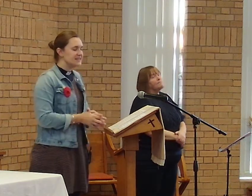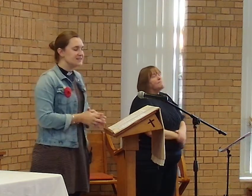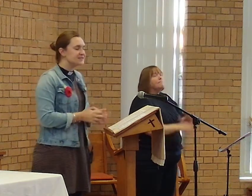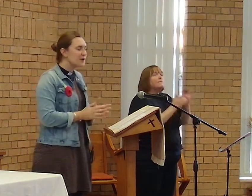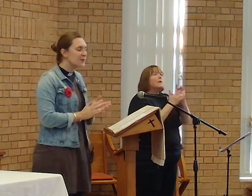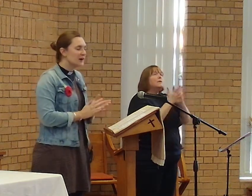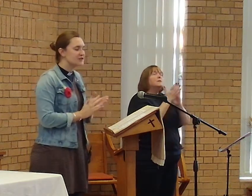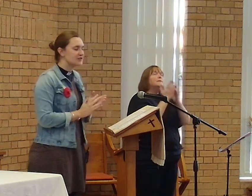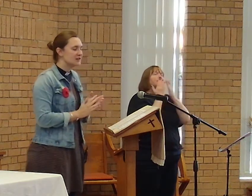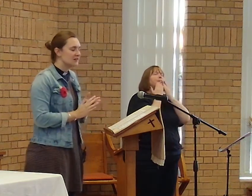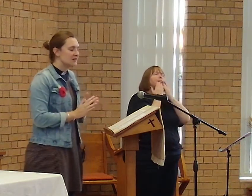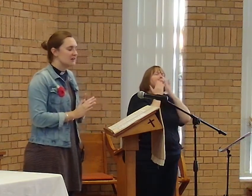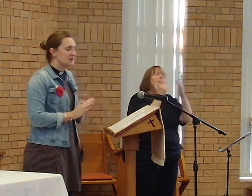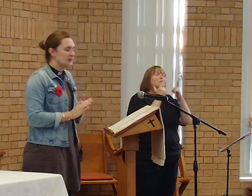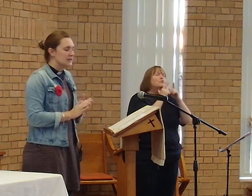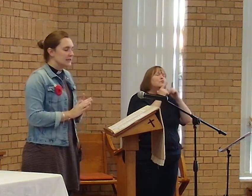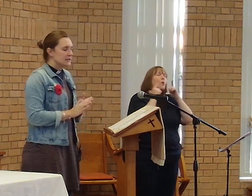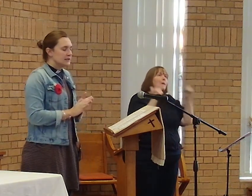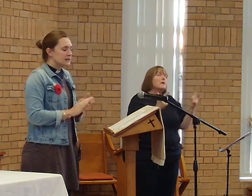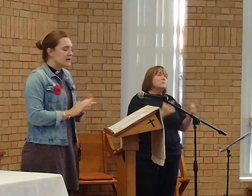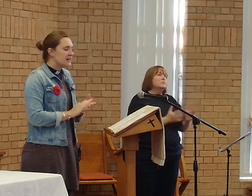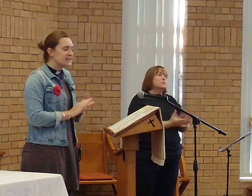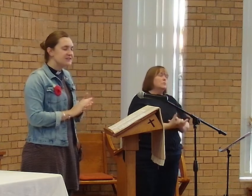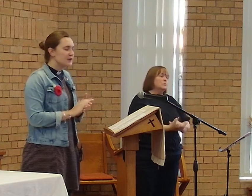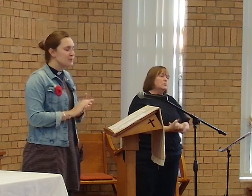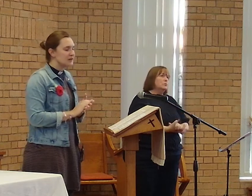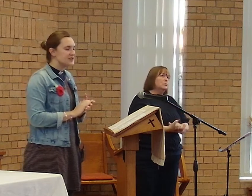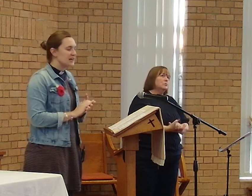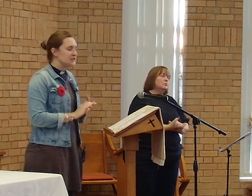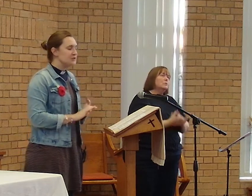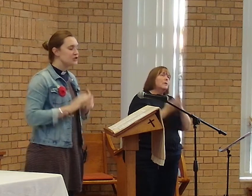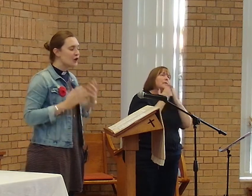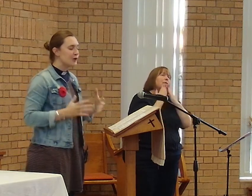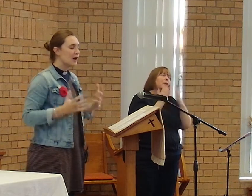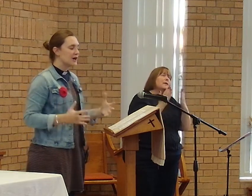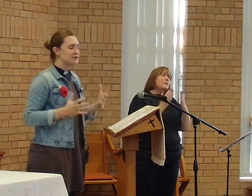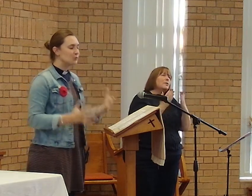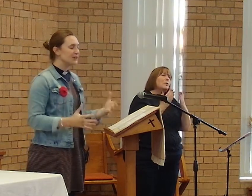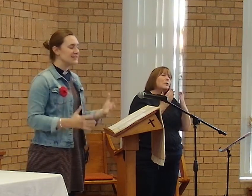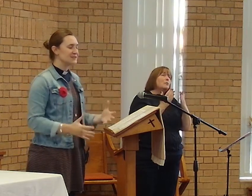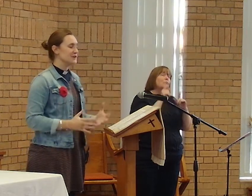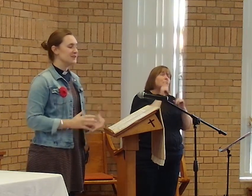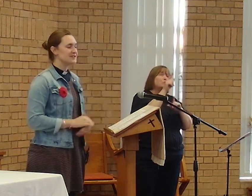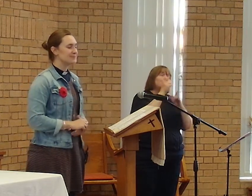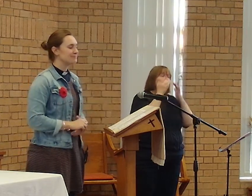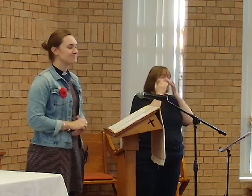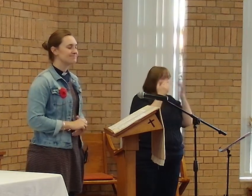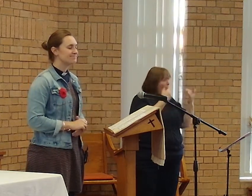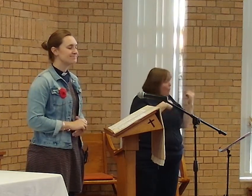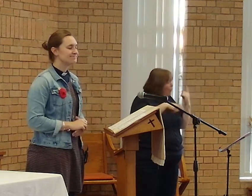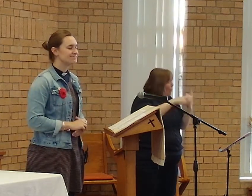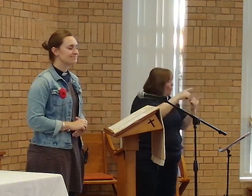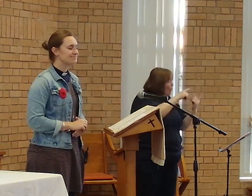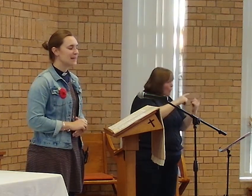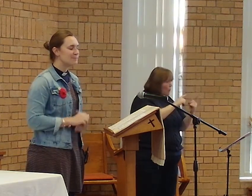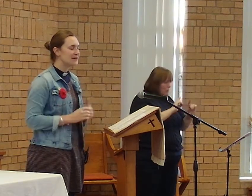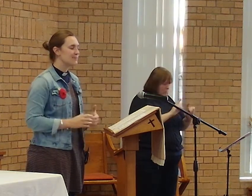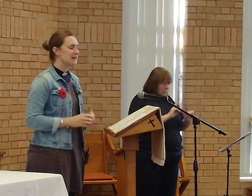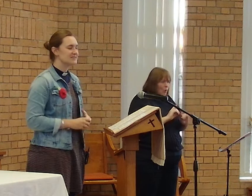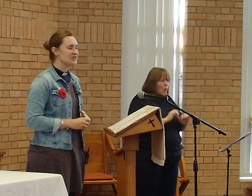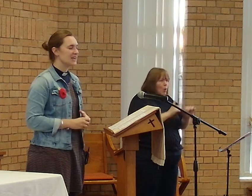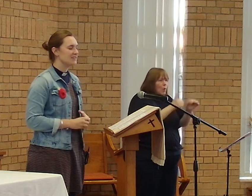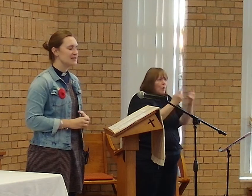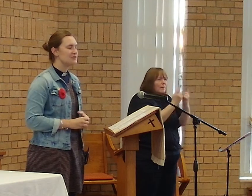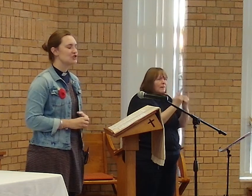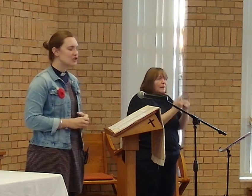Jesus, thank you so much. Thank you so much that you show us what is good.